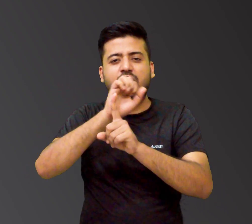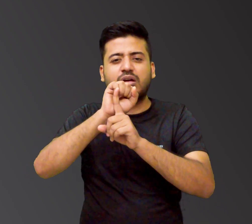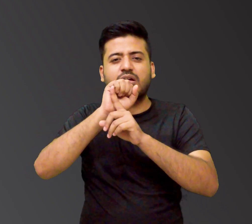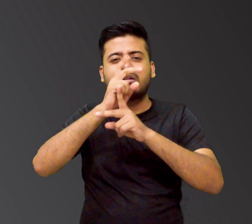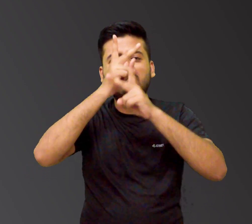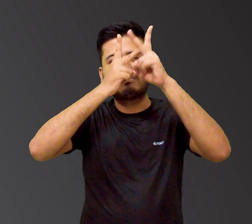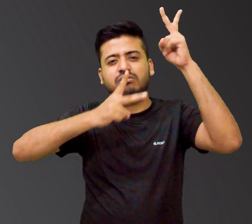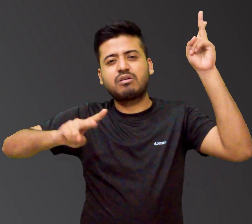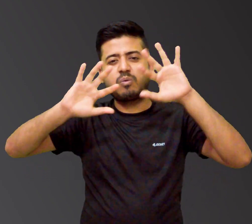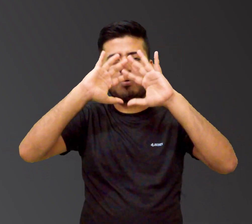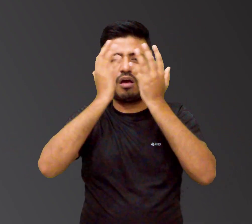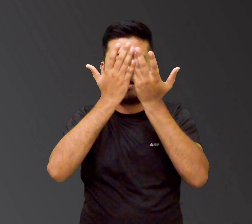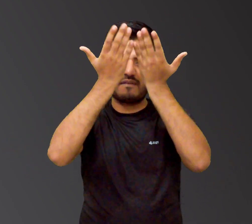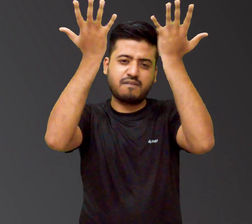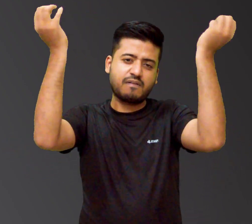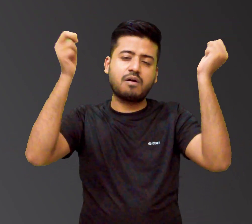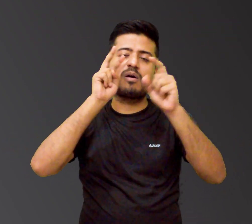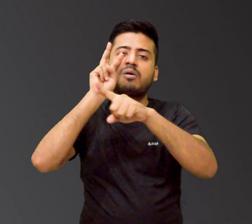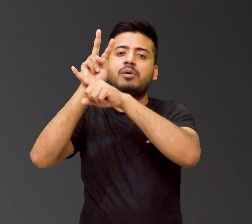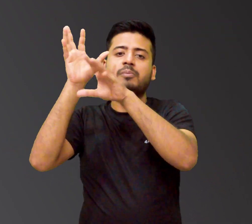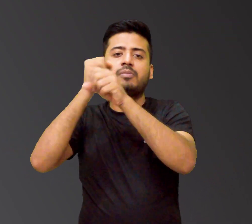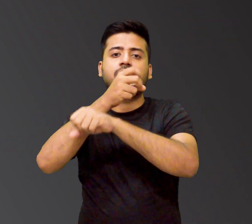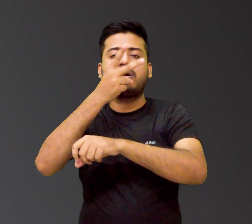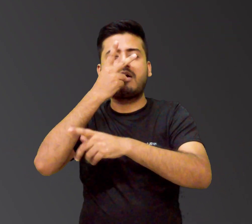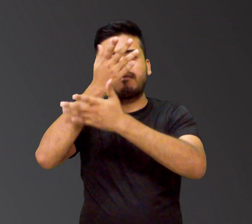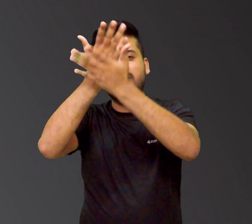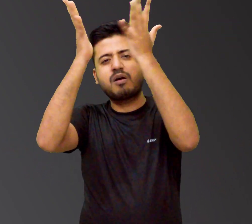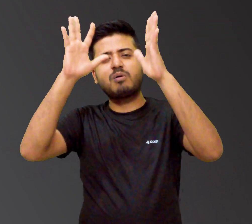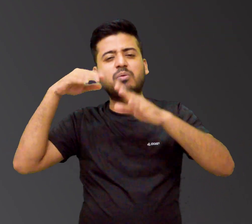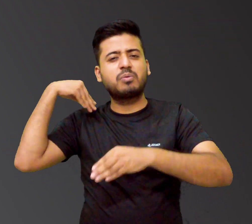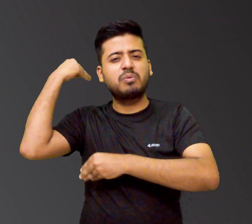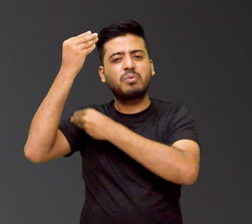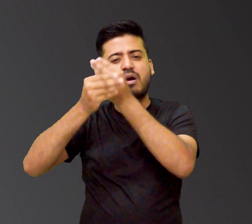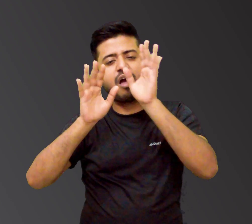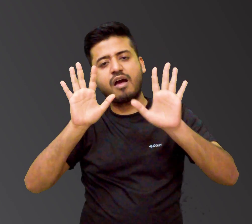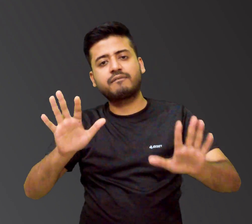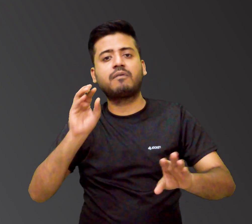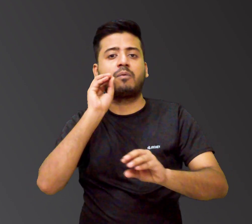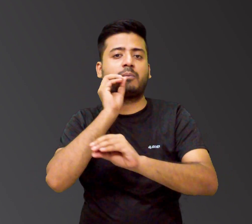a half gourd, as pictured above, but sometimes they serve it in giant glasses too.